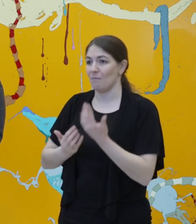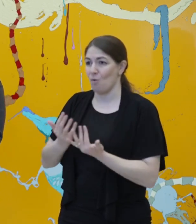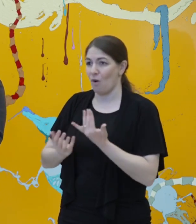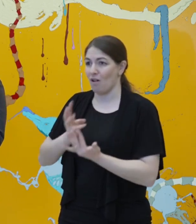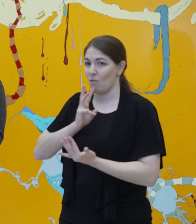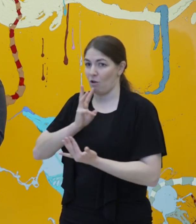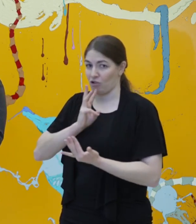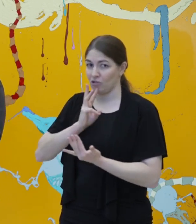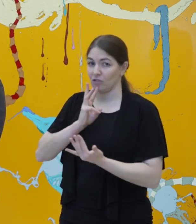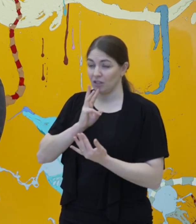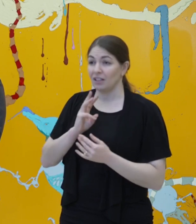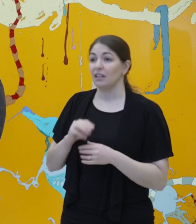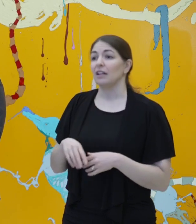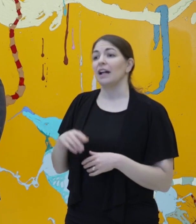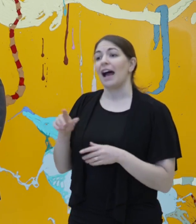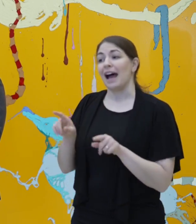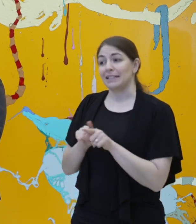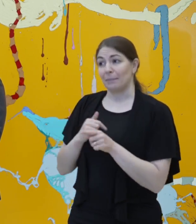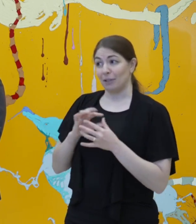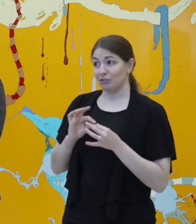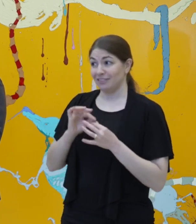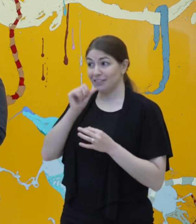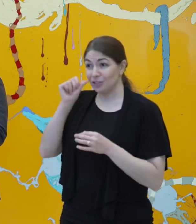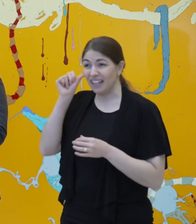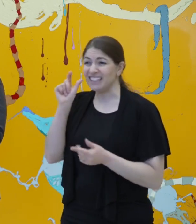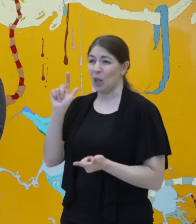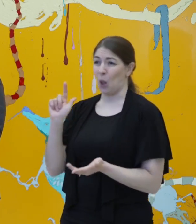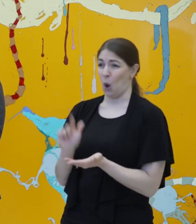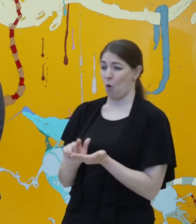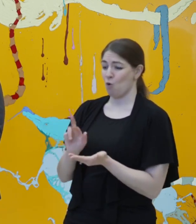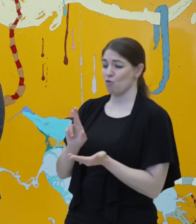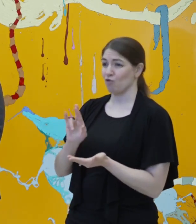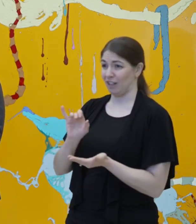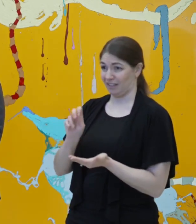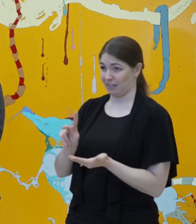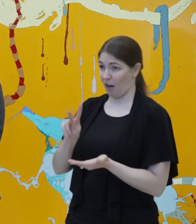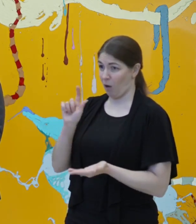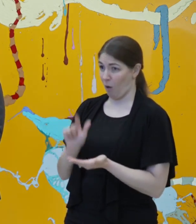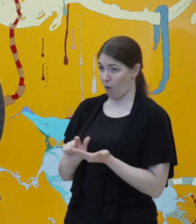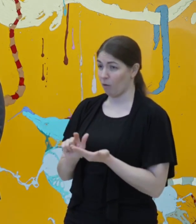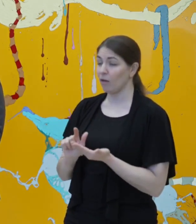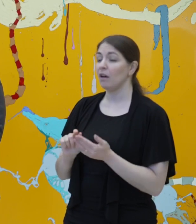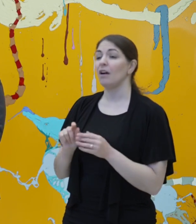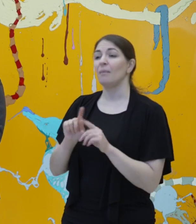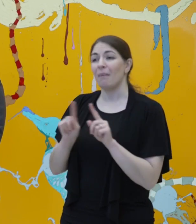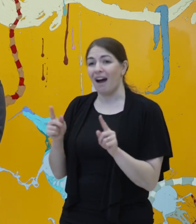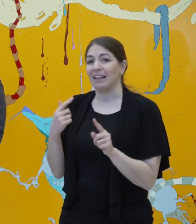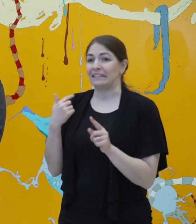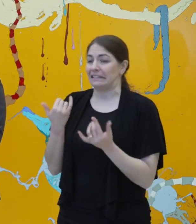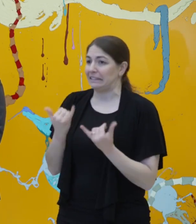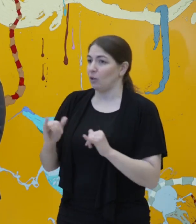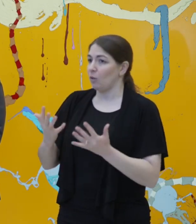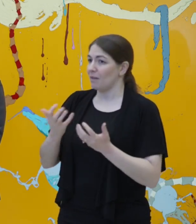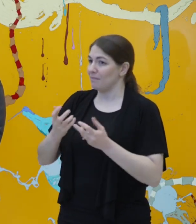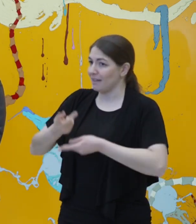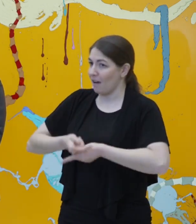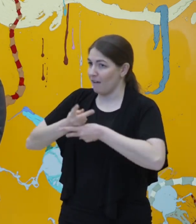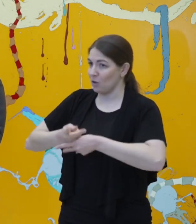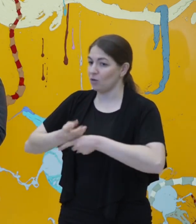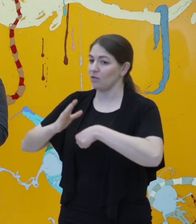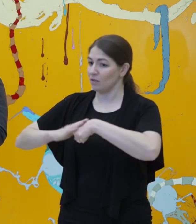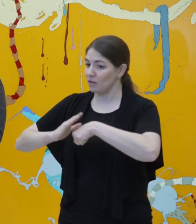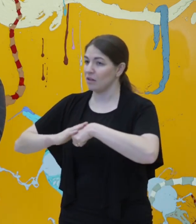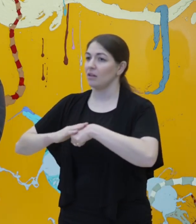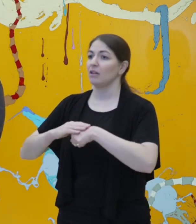yesterday, it is low risk, but we want to, out of an abundance of caution, we want to make sure with those 2 consecutive tests that there's